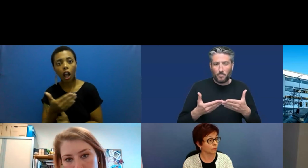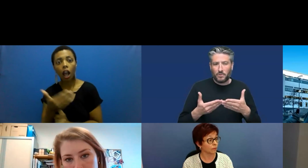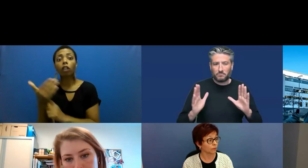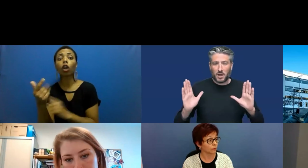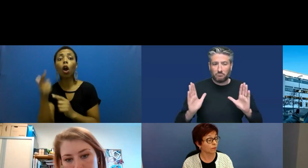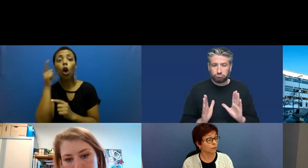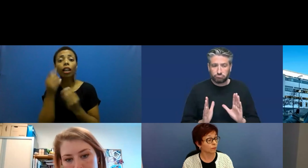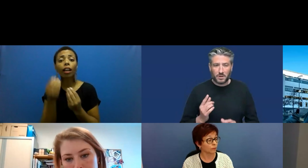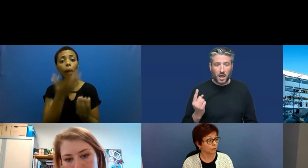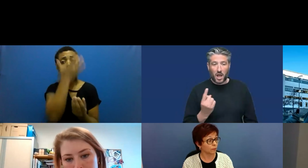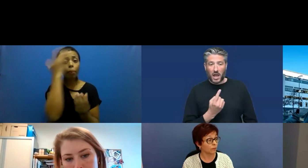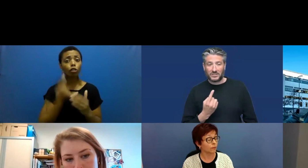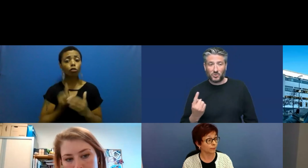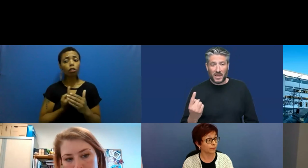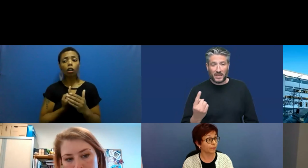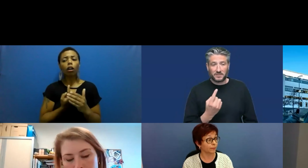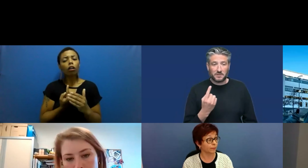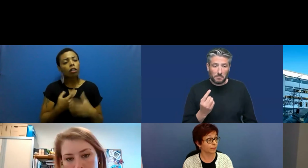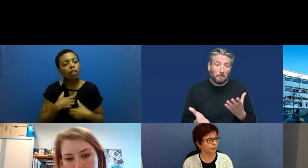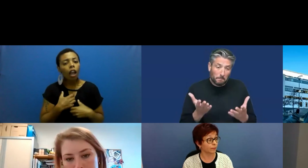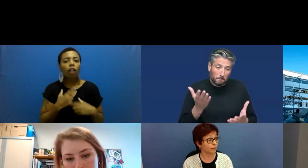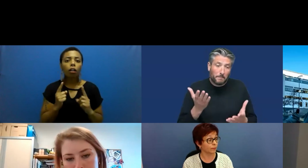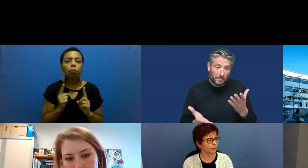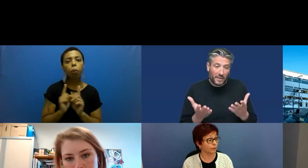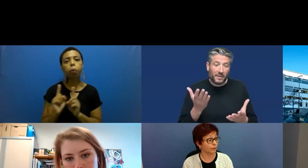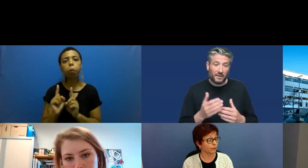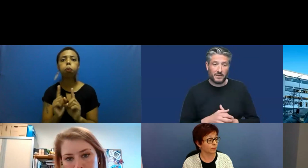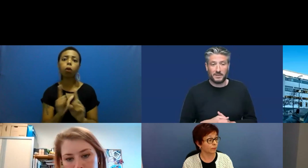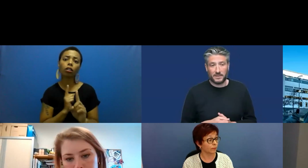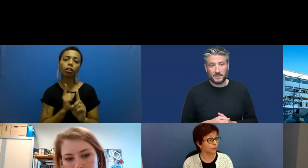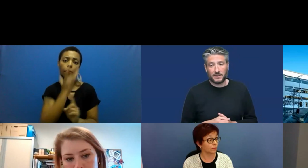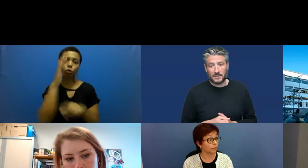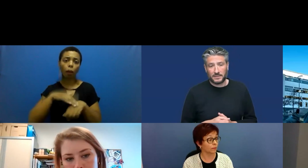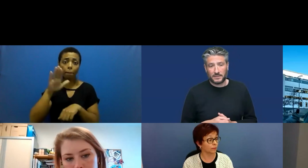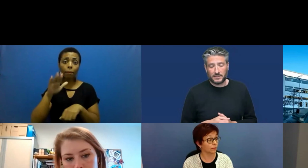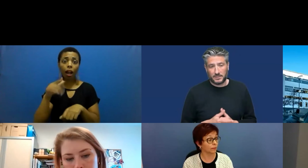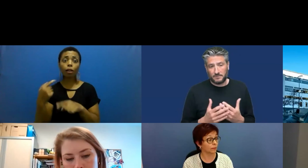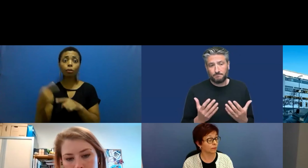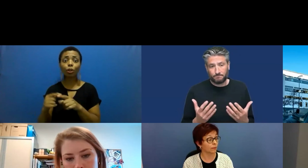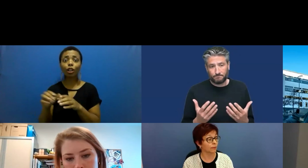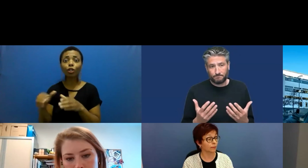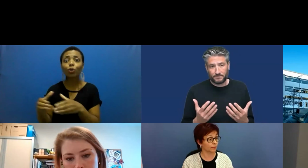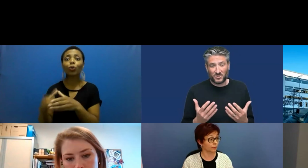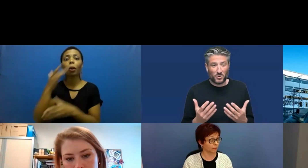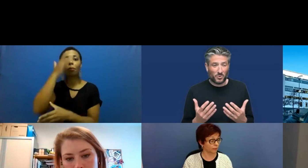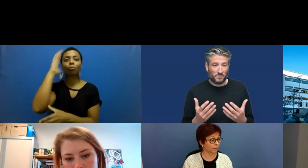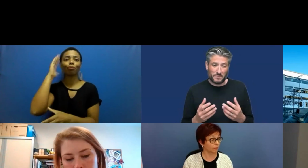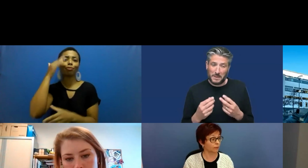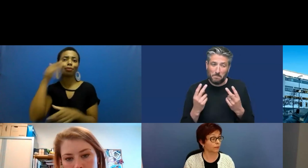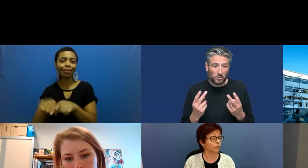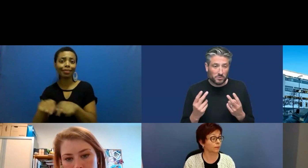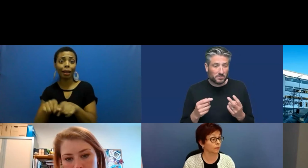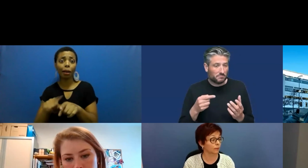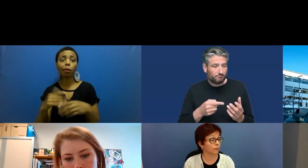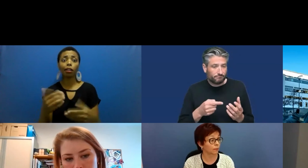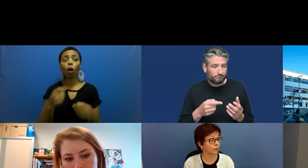the deafblind people. And that's why we have to work on the technologies and how